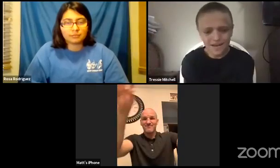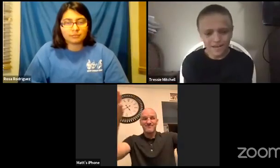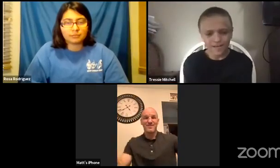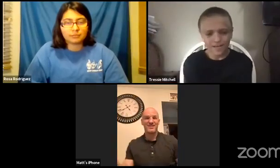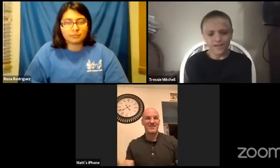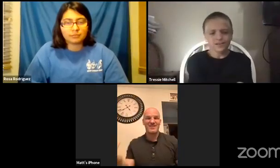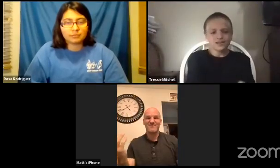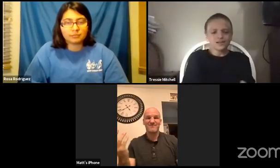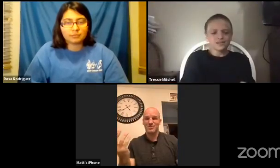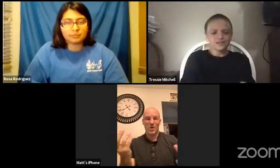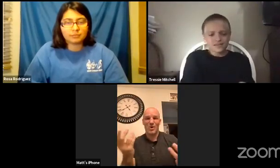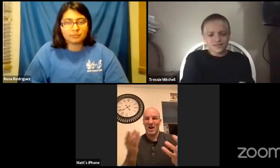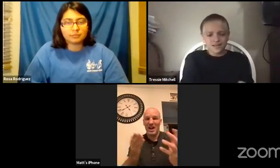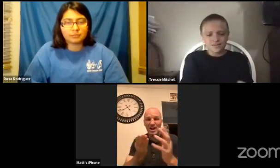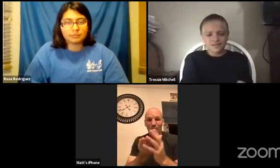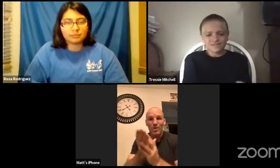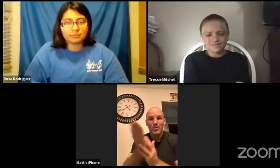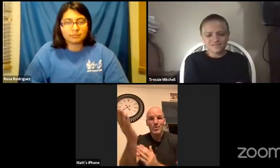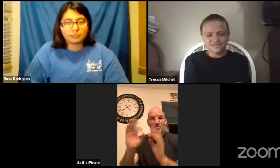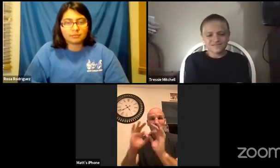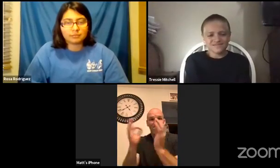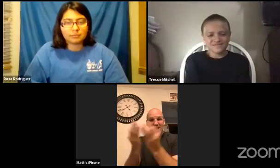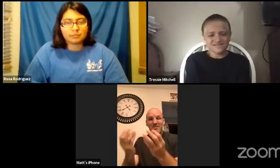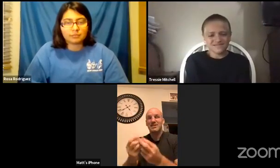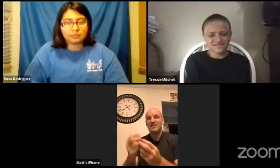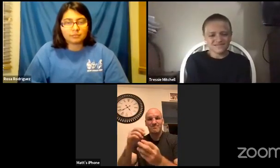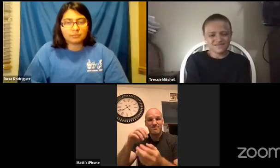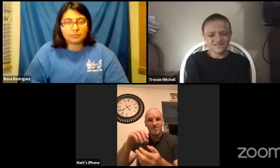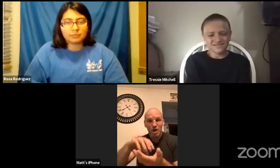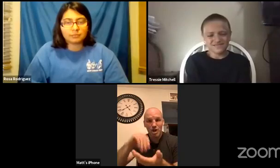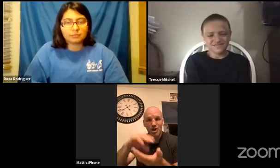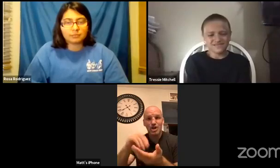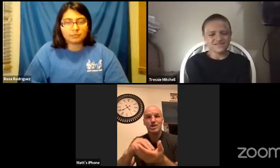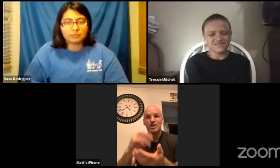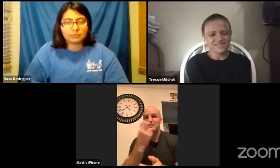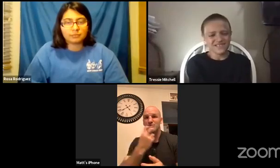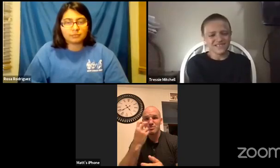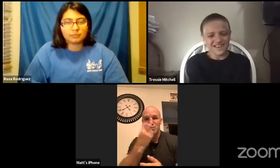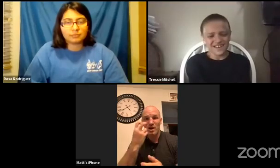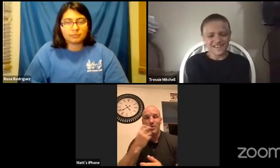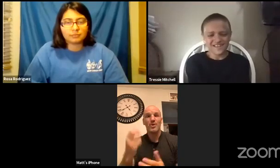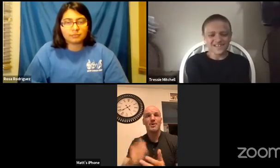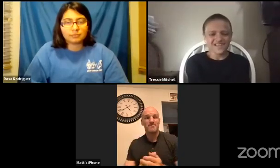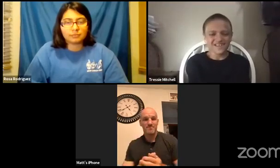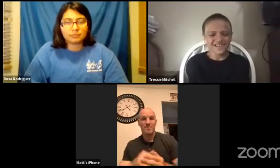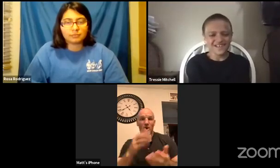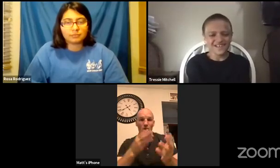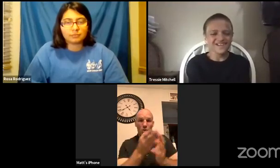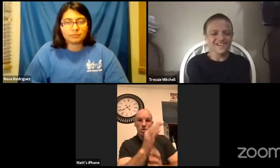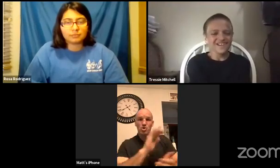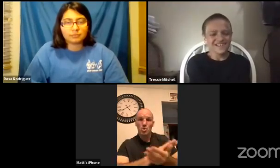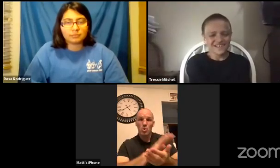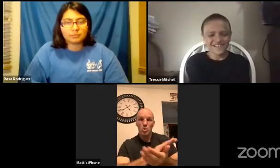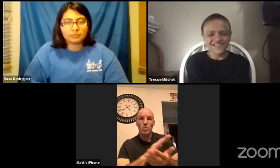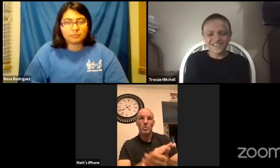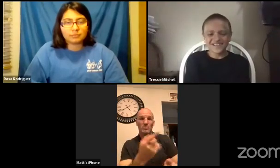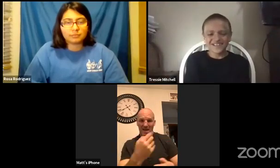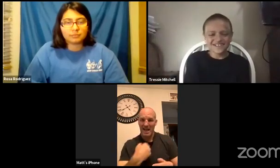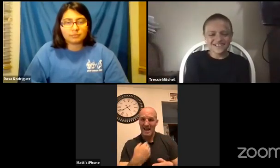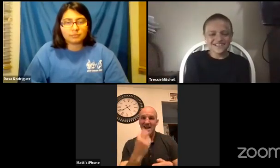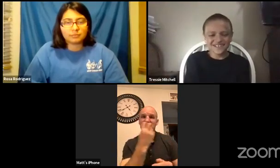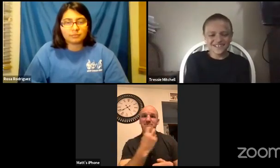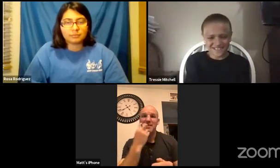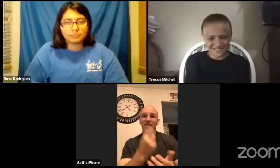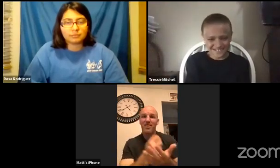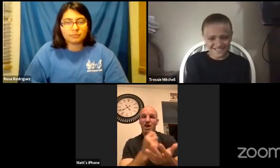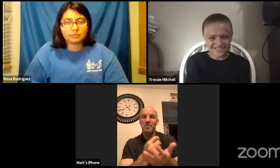You have to understand too, I lived out in the country. We had a large farm and property, and